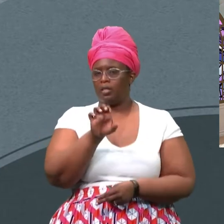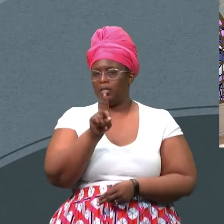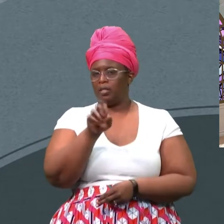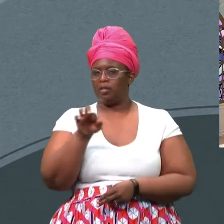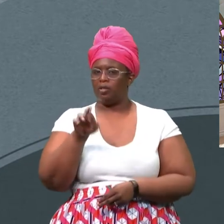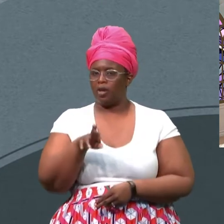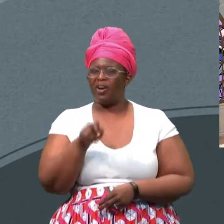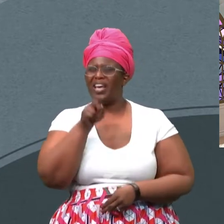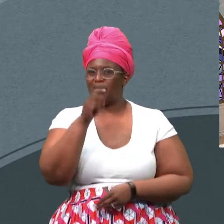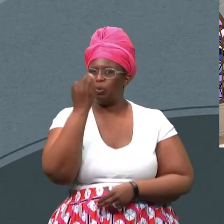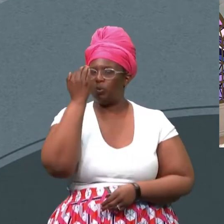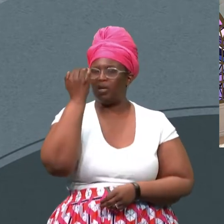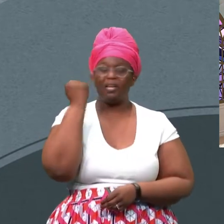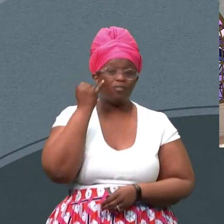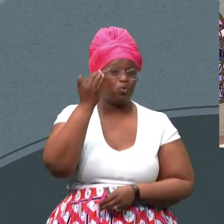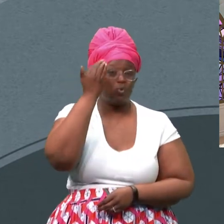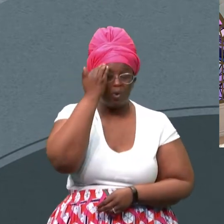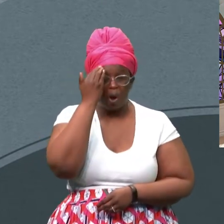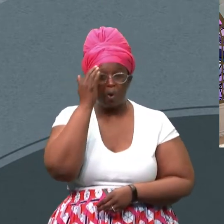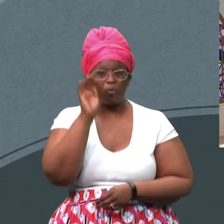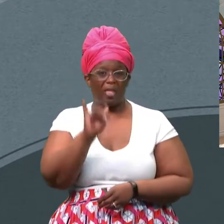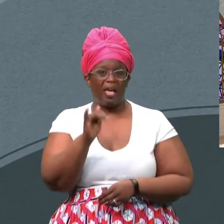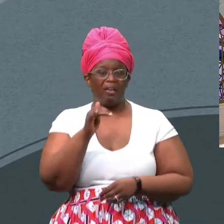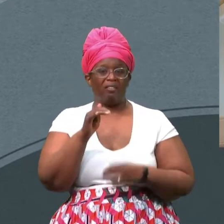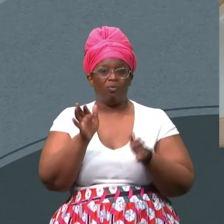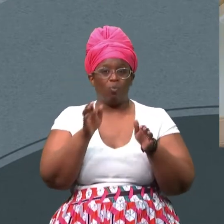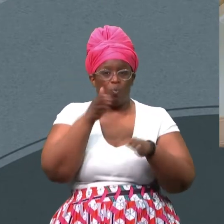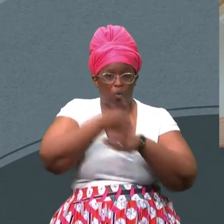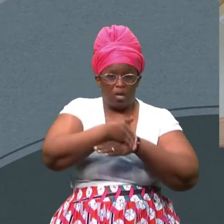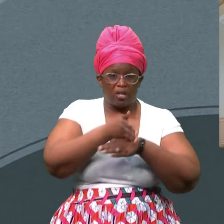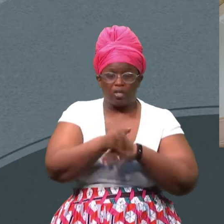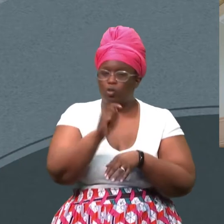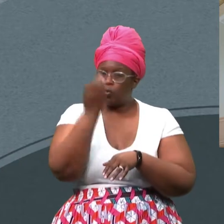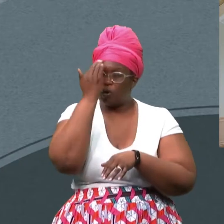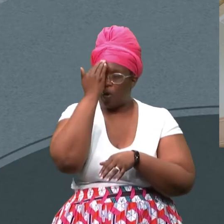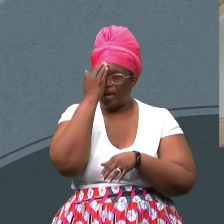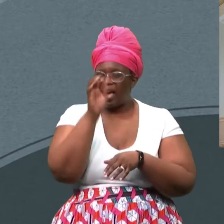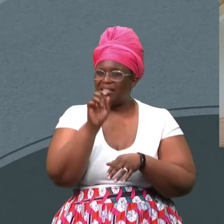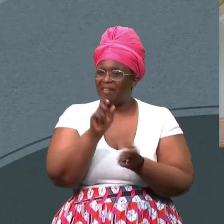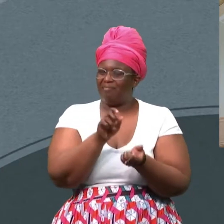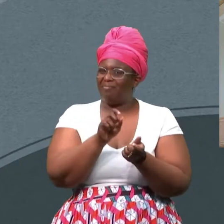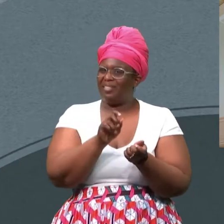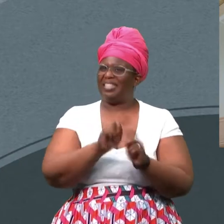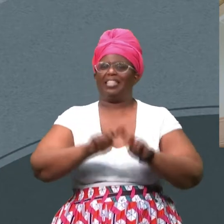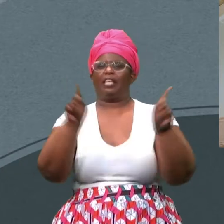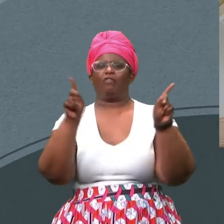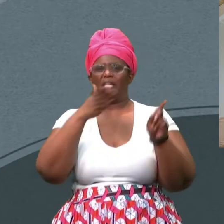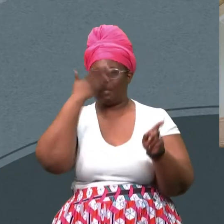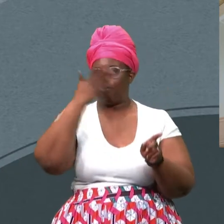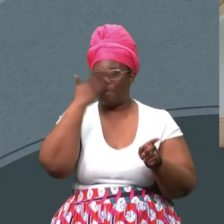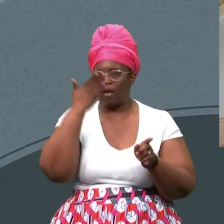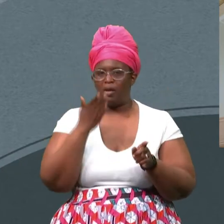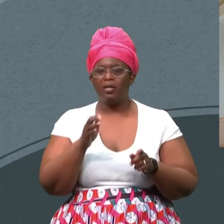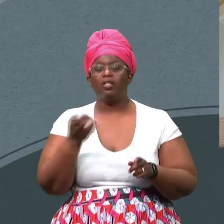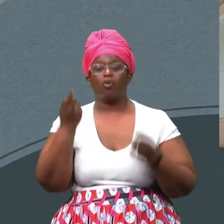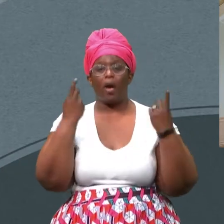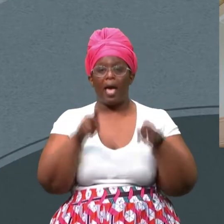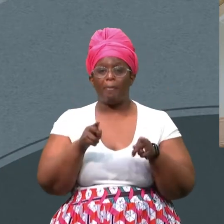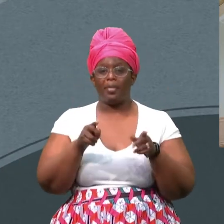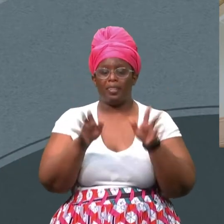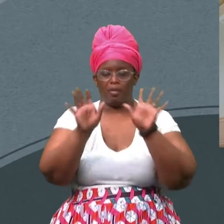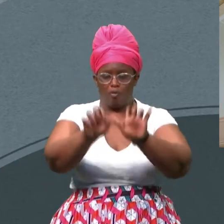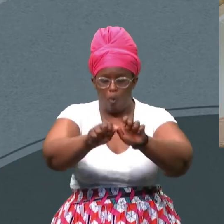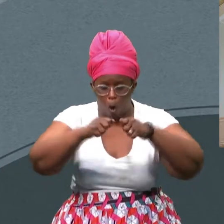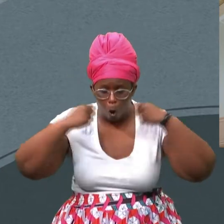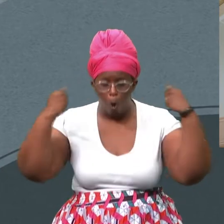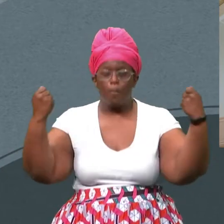an aroma, a very distinct aroma to it. And when you would open up their closet, you could smell immediately the